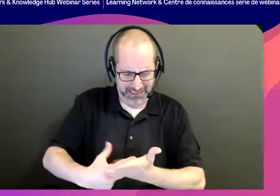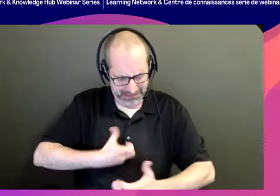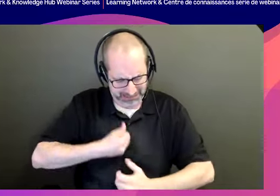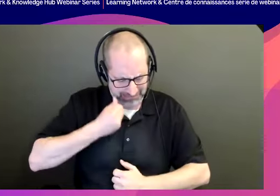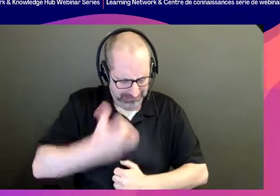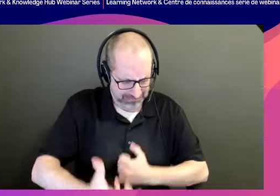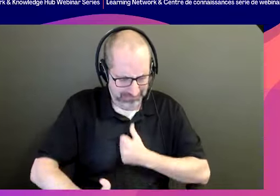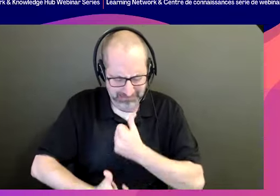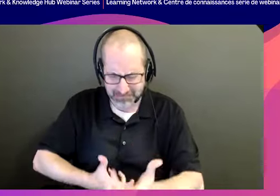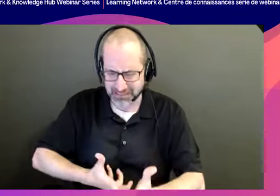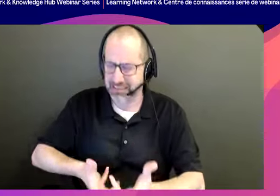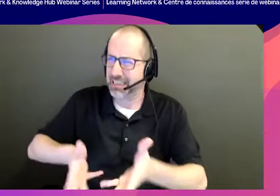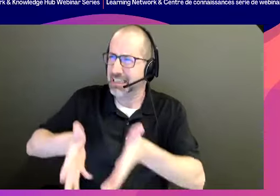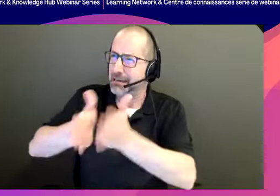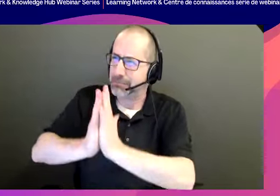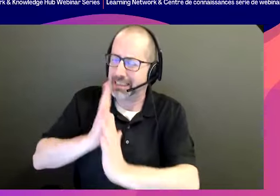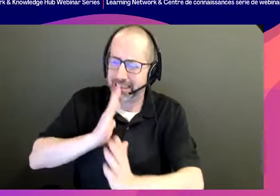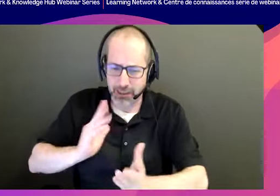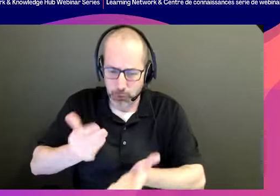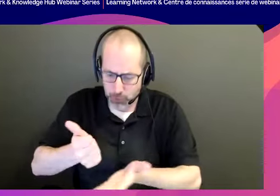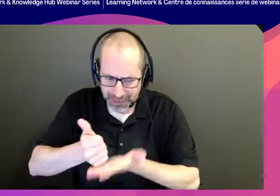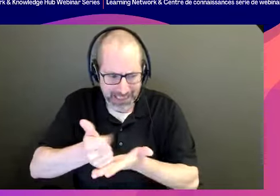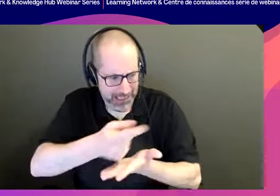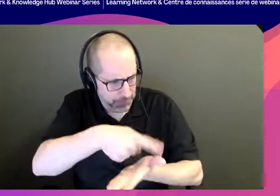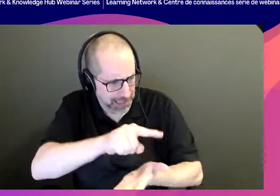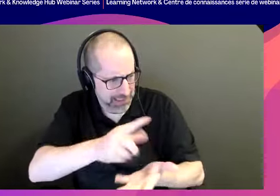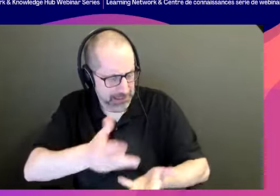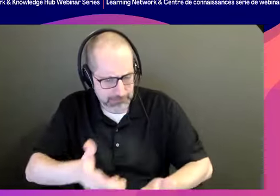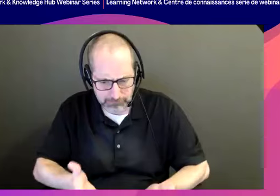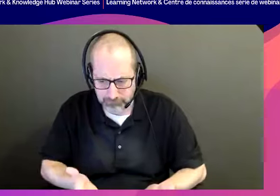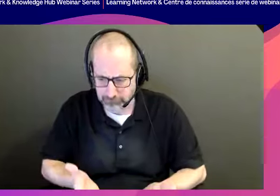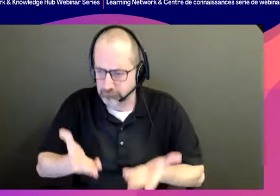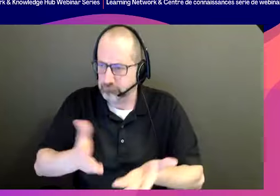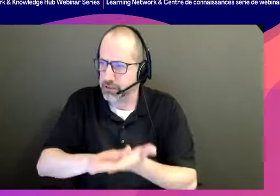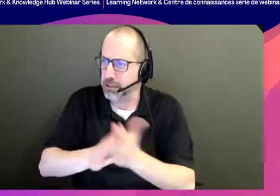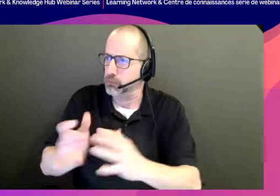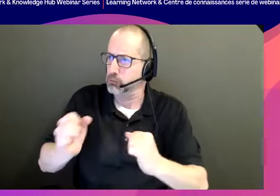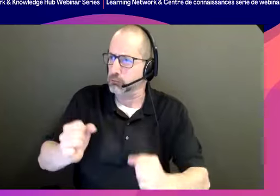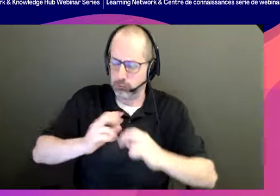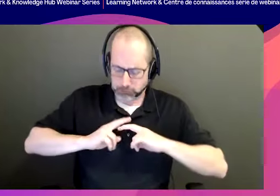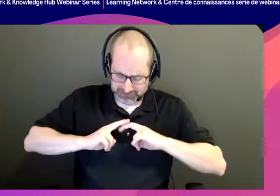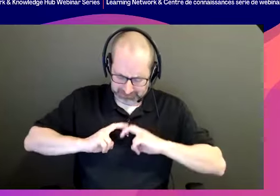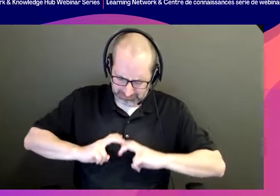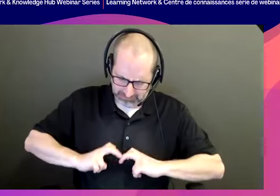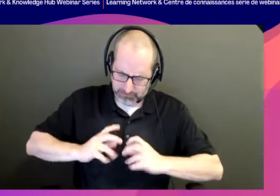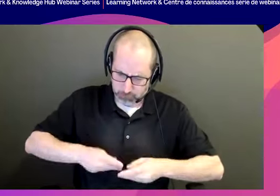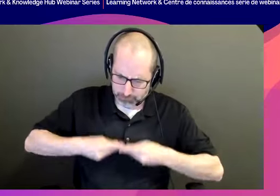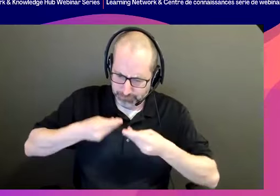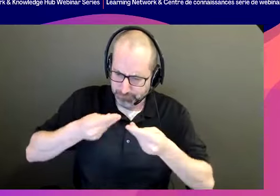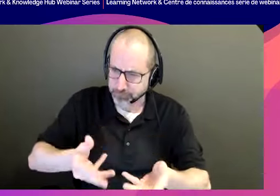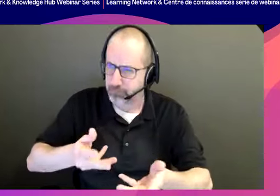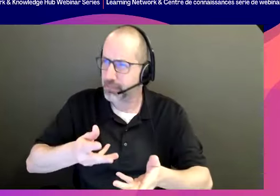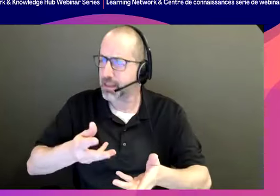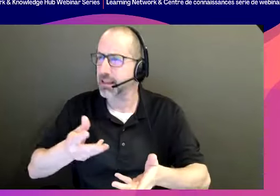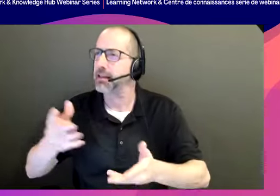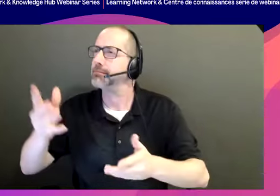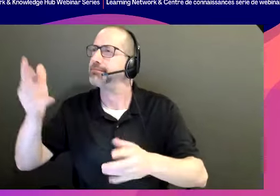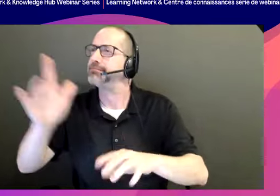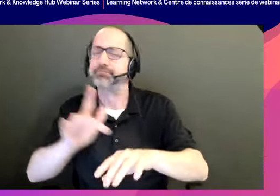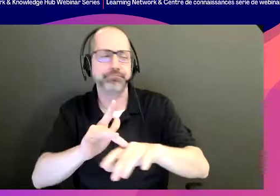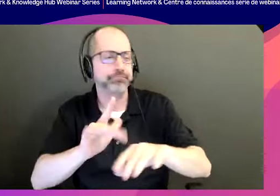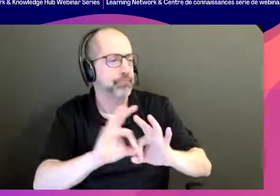us lift ourselves as we look inside to create these changes, Creator. I just pray that you be with our families